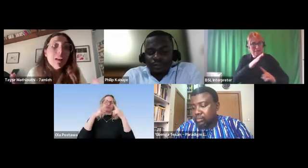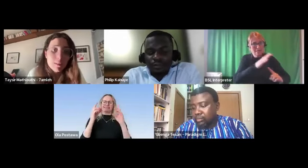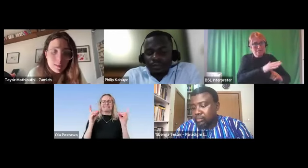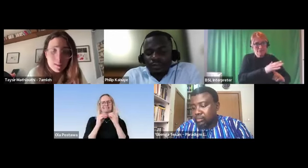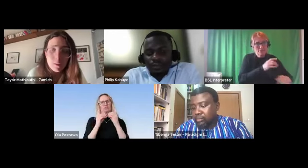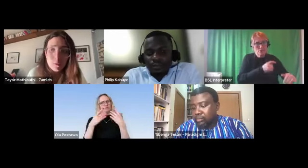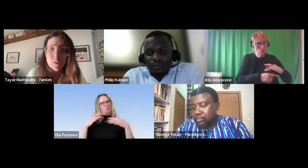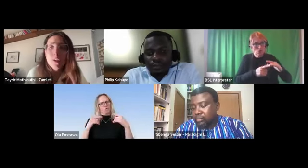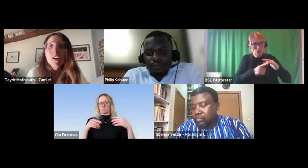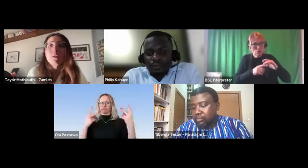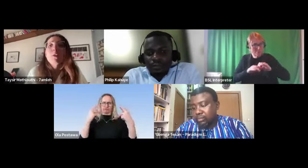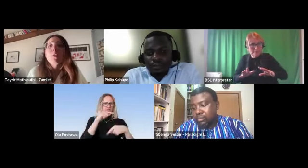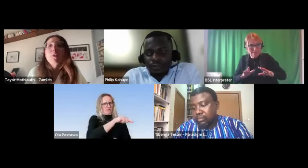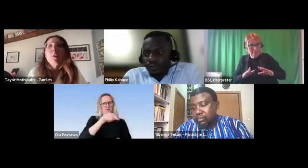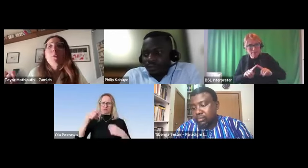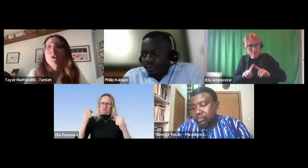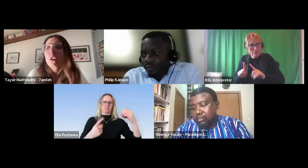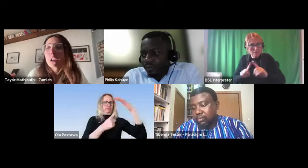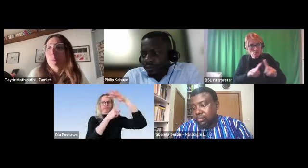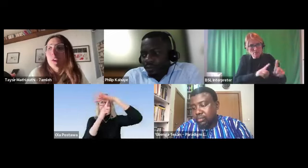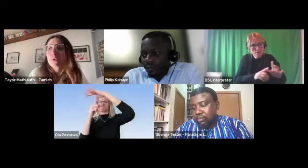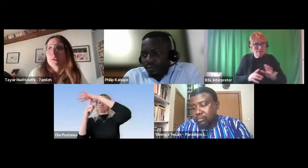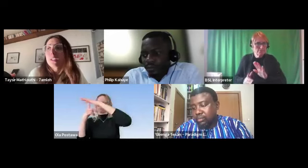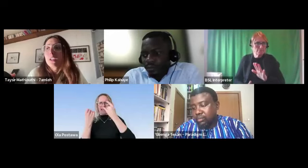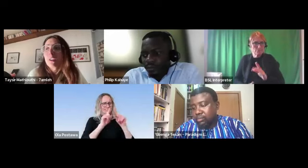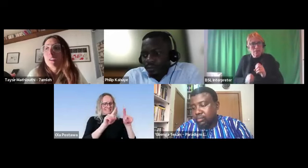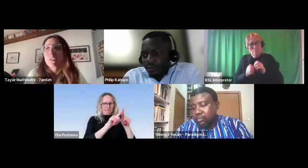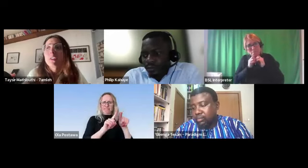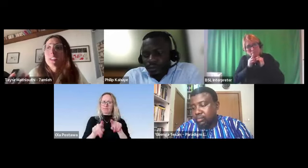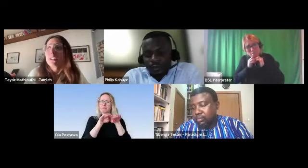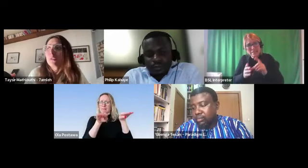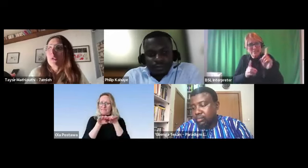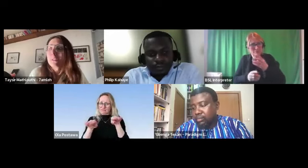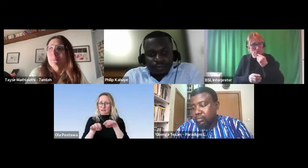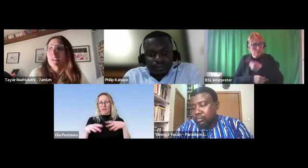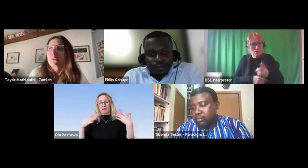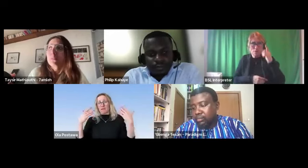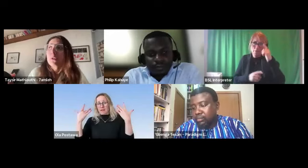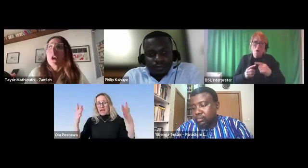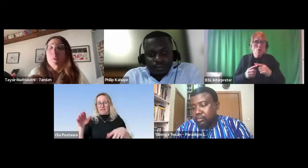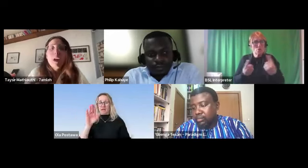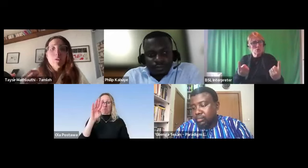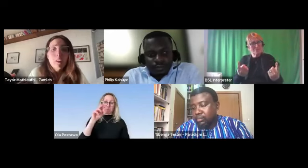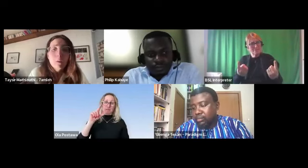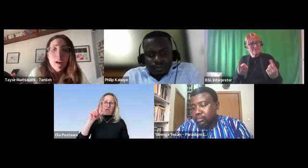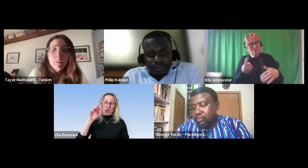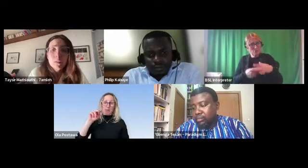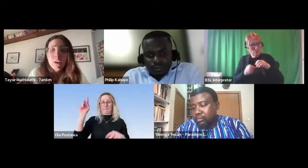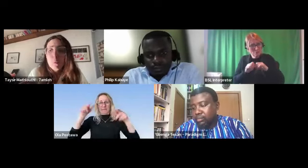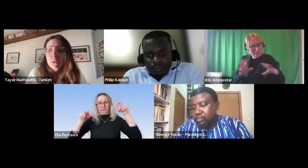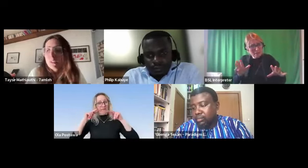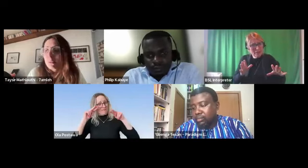by billions in the world. So when we're talking about using an alternative social media platforms, we have to